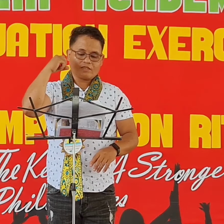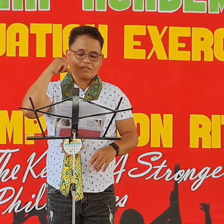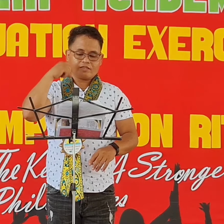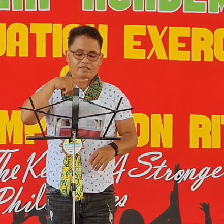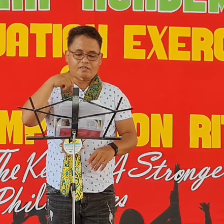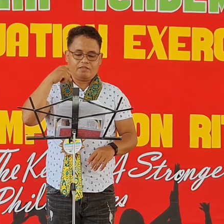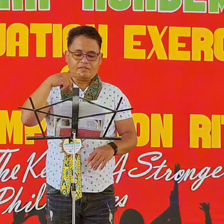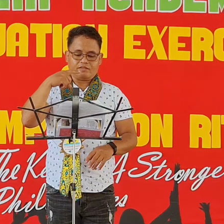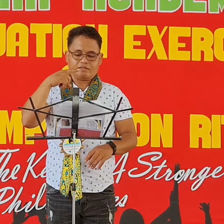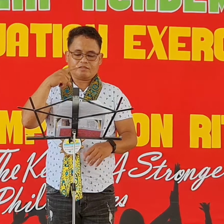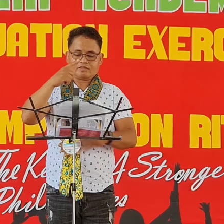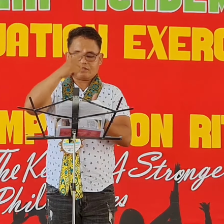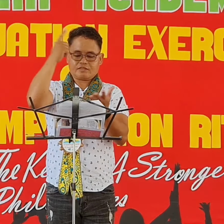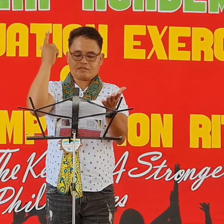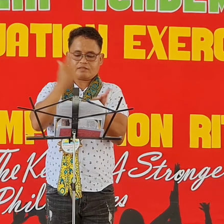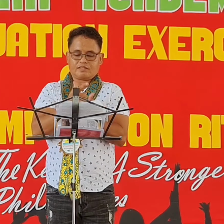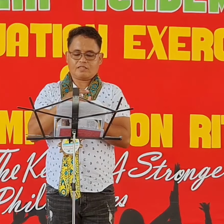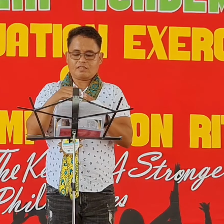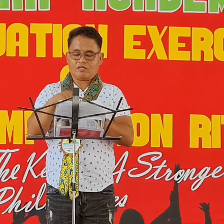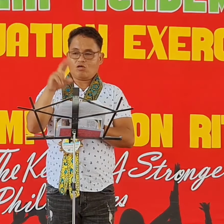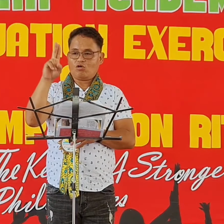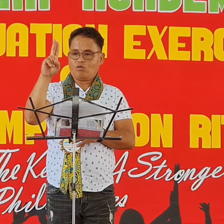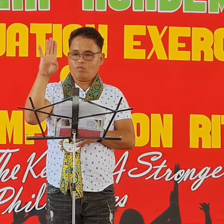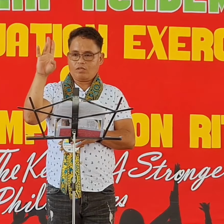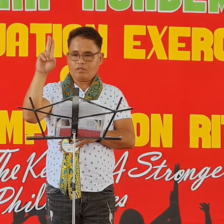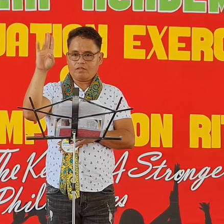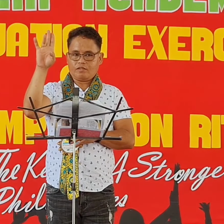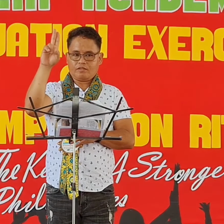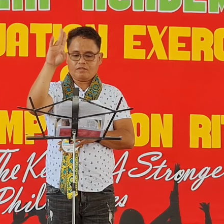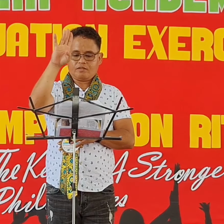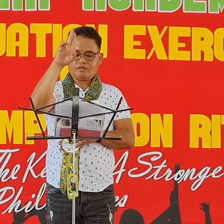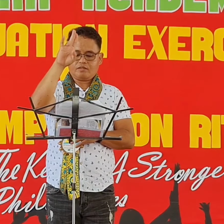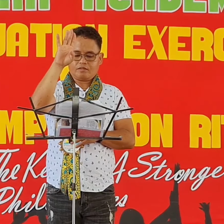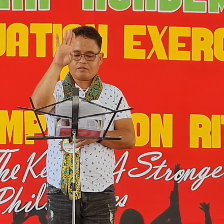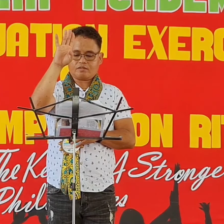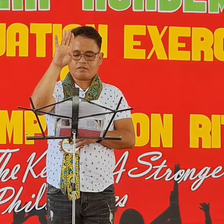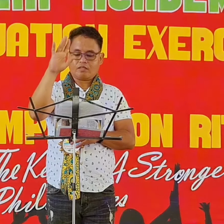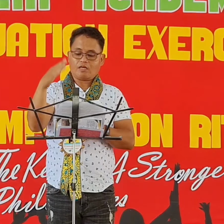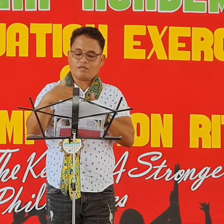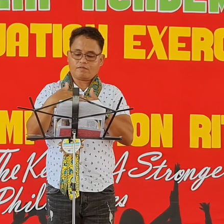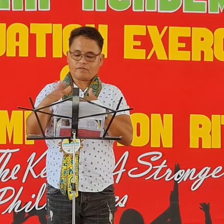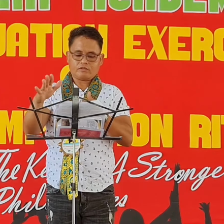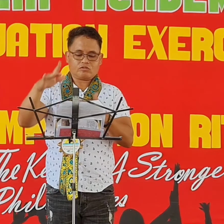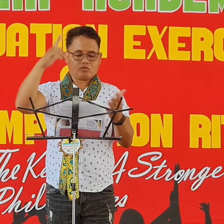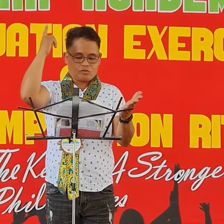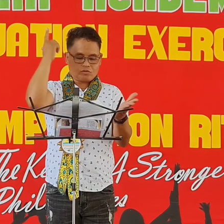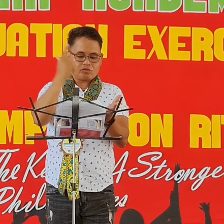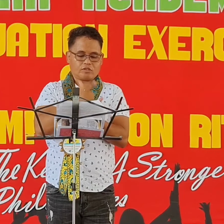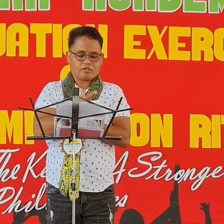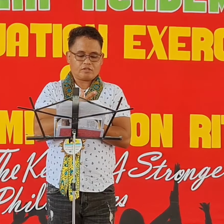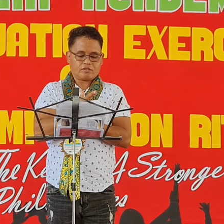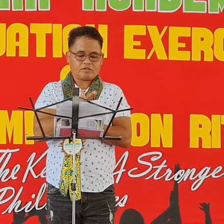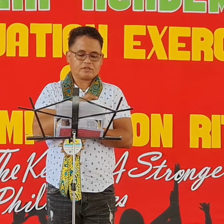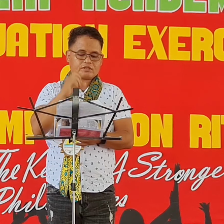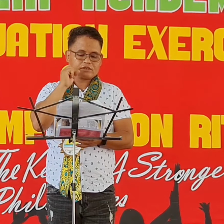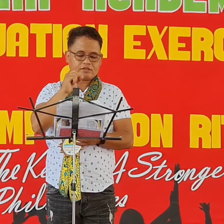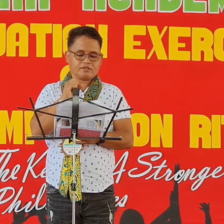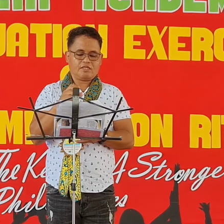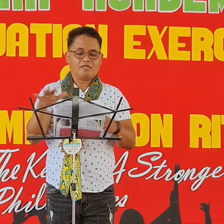Our third sister graduated. In University of Bahaw, Uyubi. After she graduated.